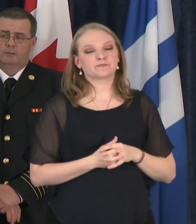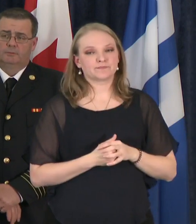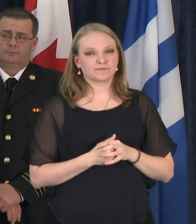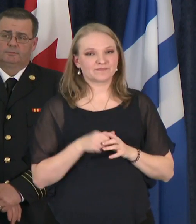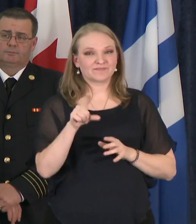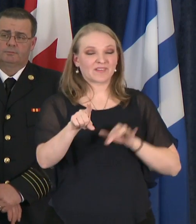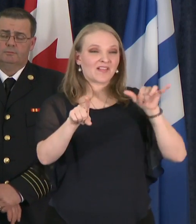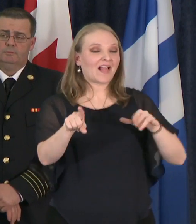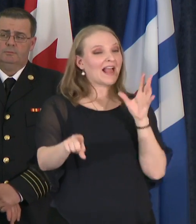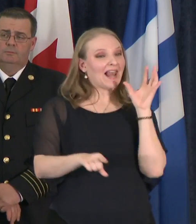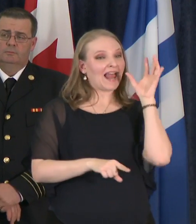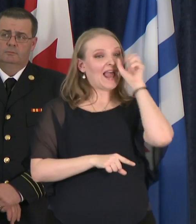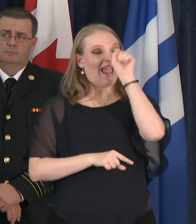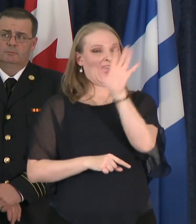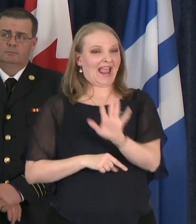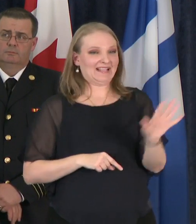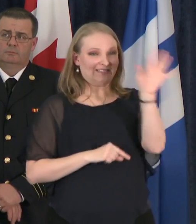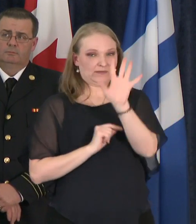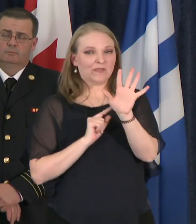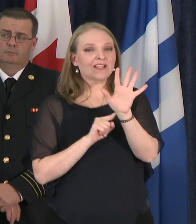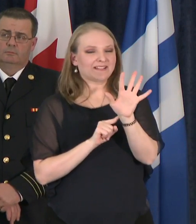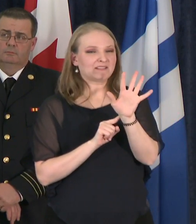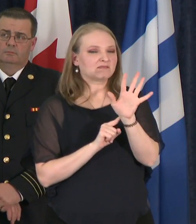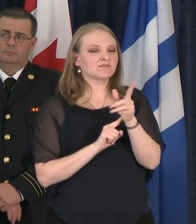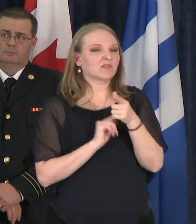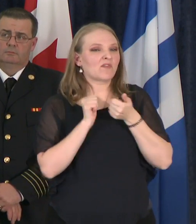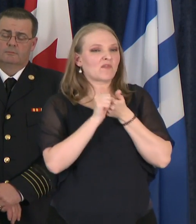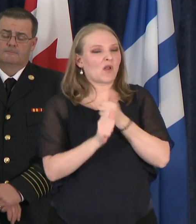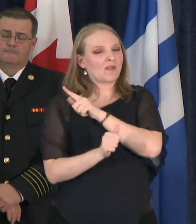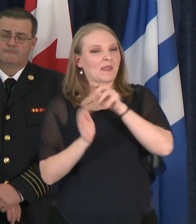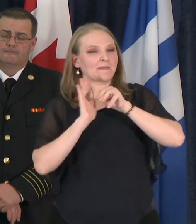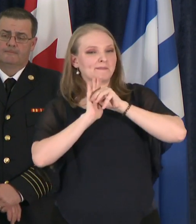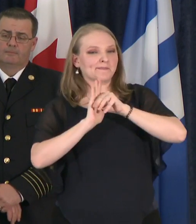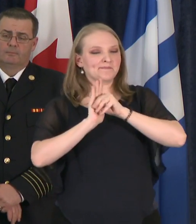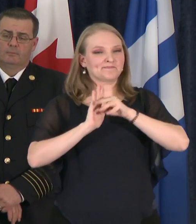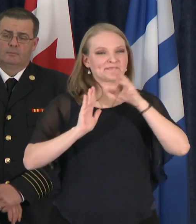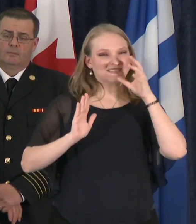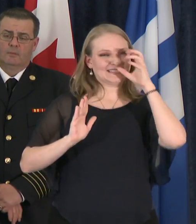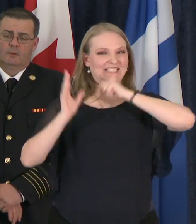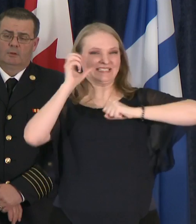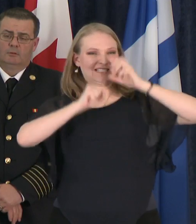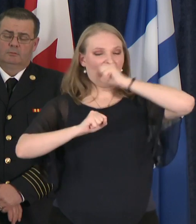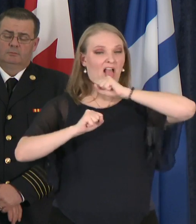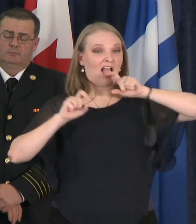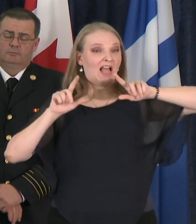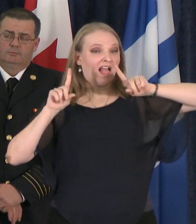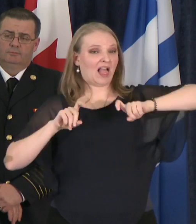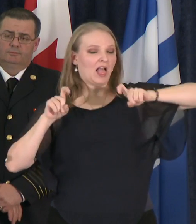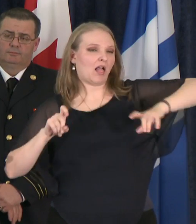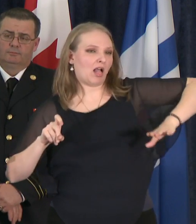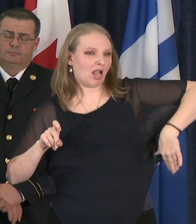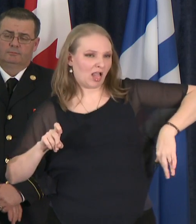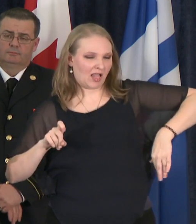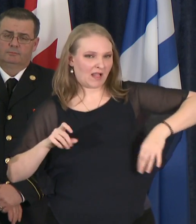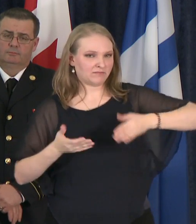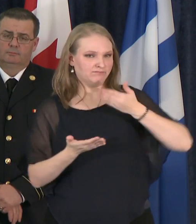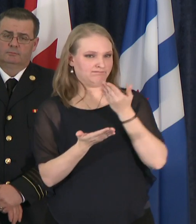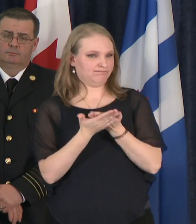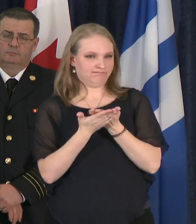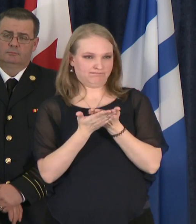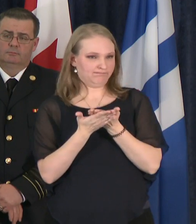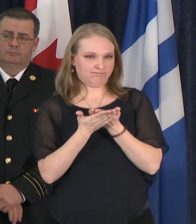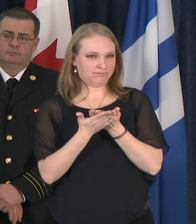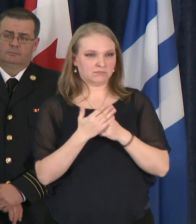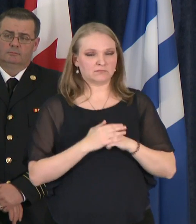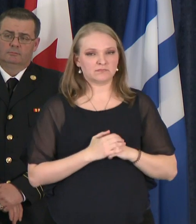of estimates are premised on models and which have yet to be tested. I think what we can